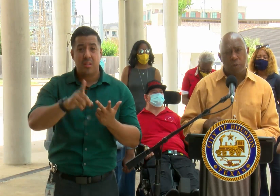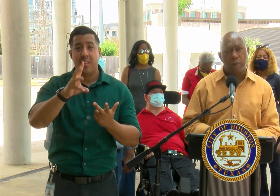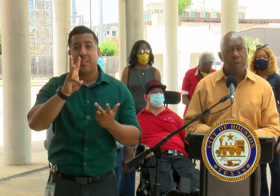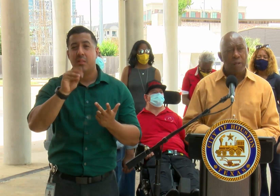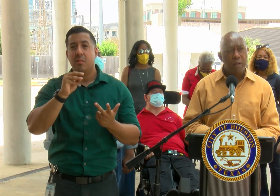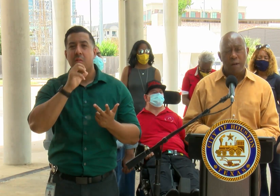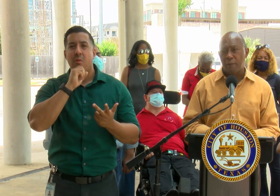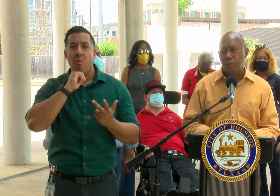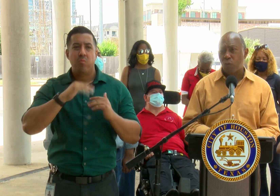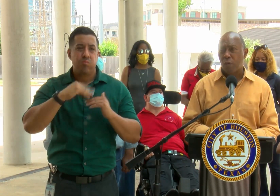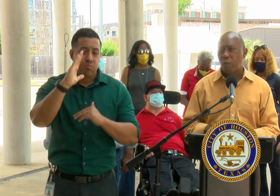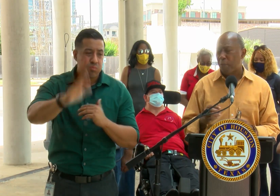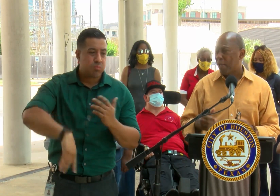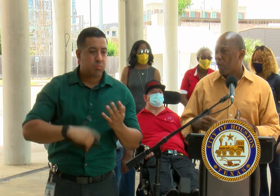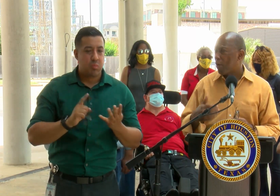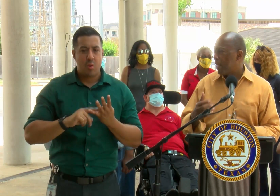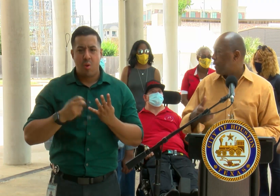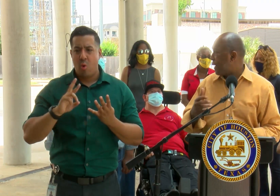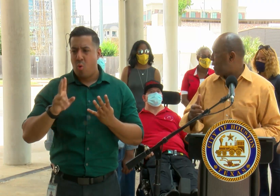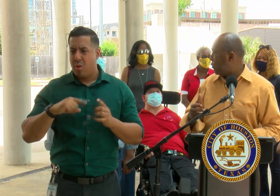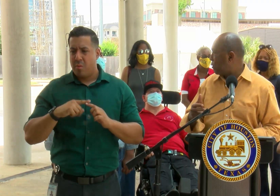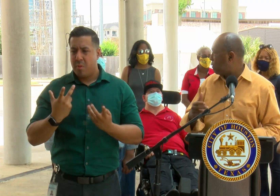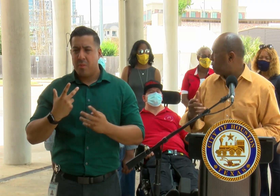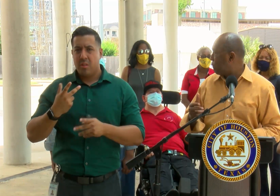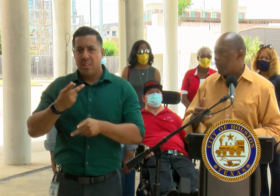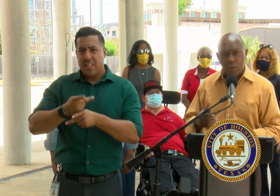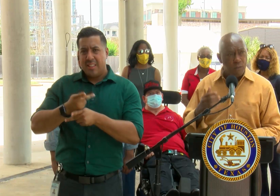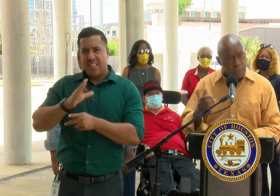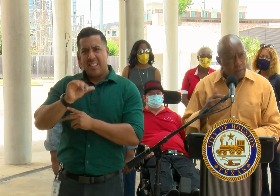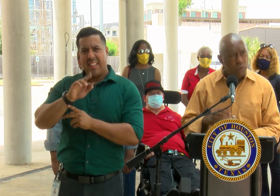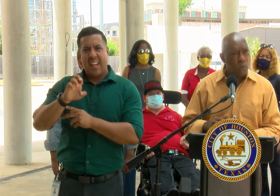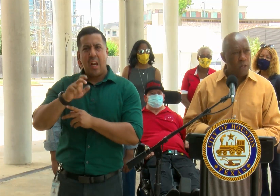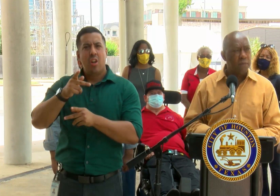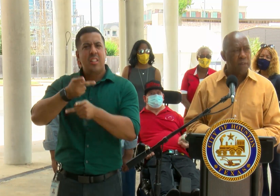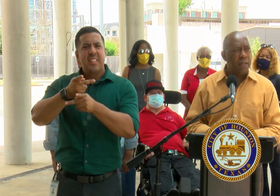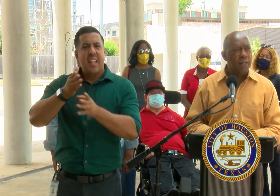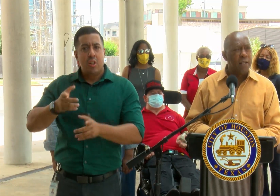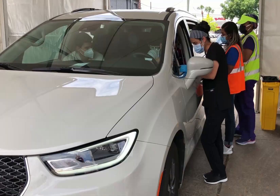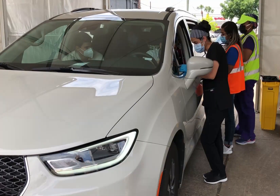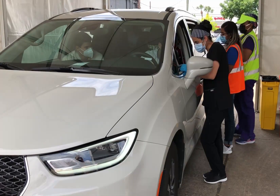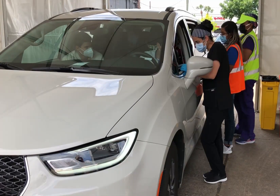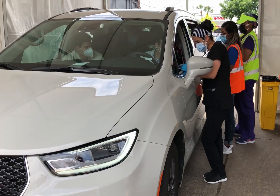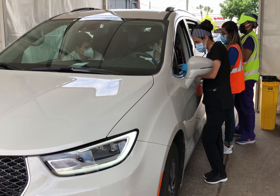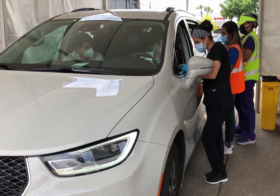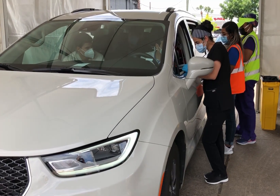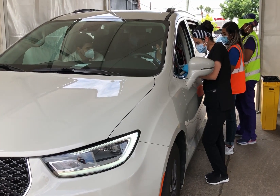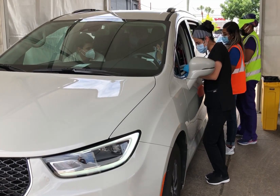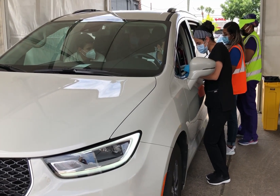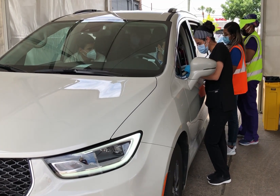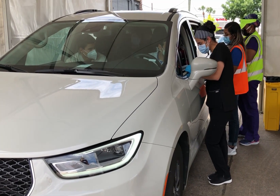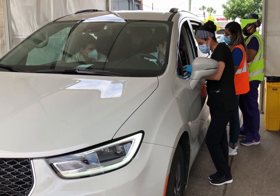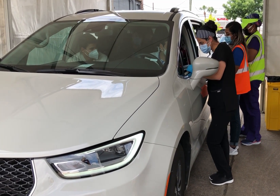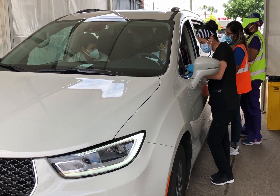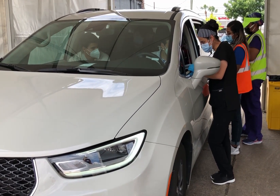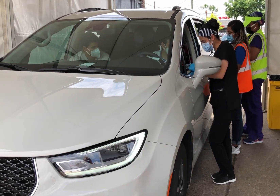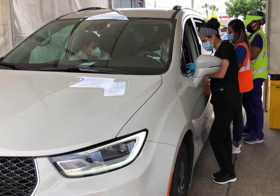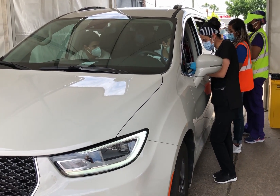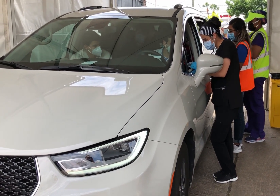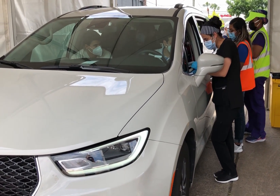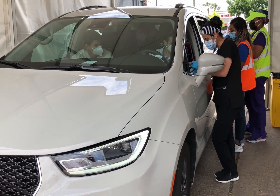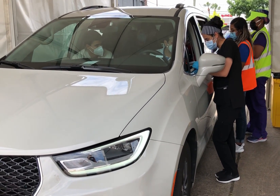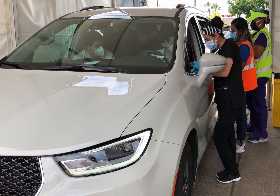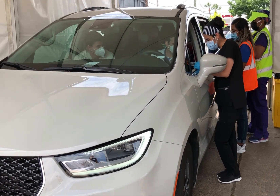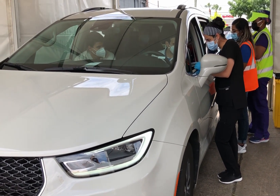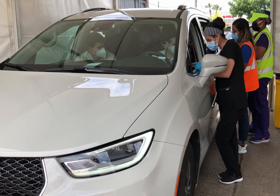or older. What about our caretakers? Yep. Yeah, you qualify. Why are we doing this? Because